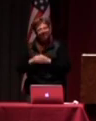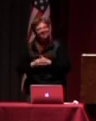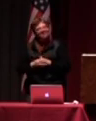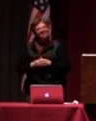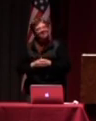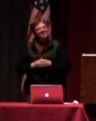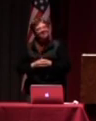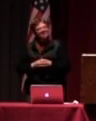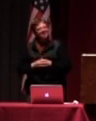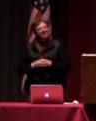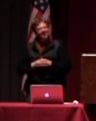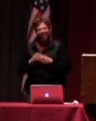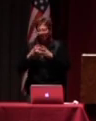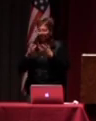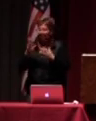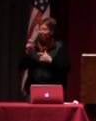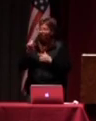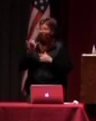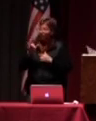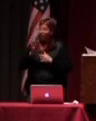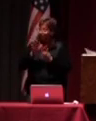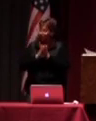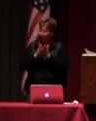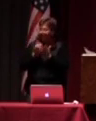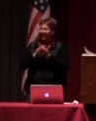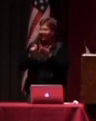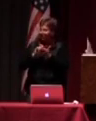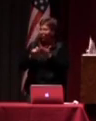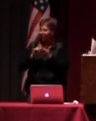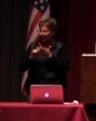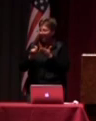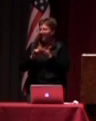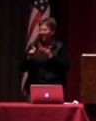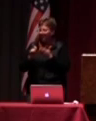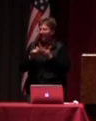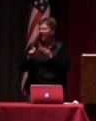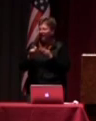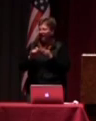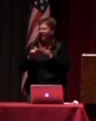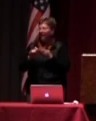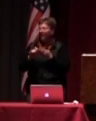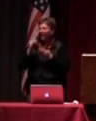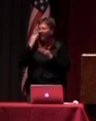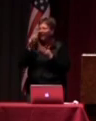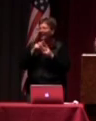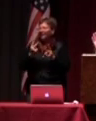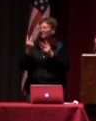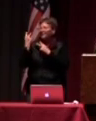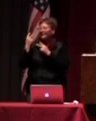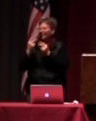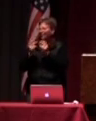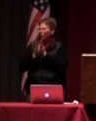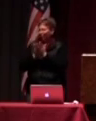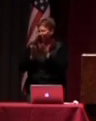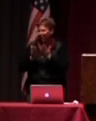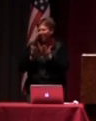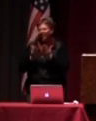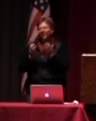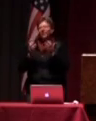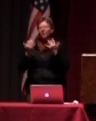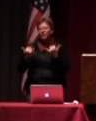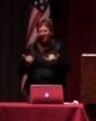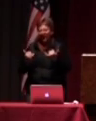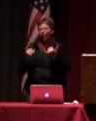1768. Much of Boswell's book, incidentally, is written in the breathless style of a sentimental novel. So with this background in